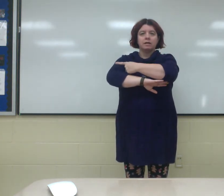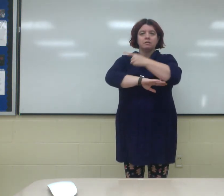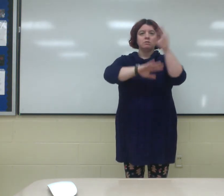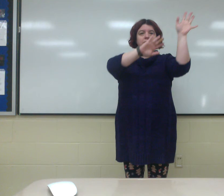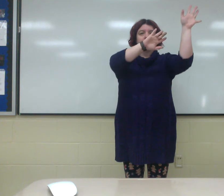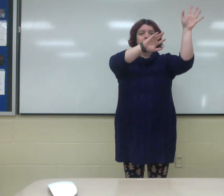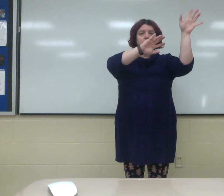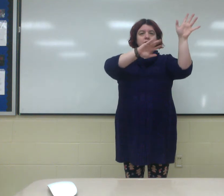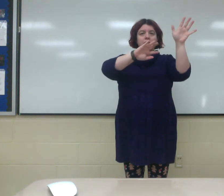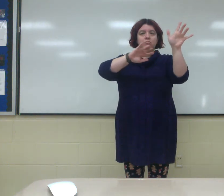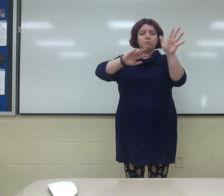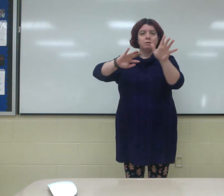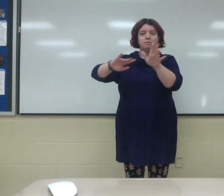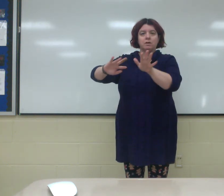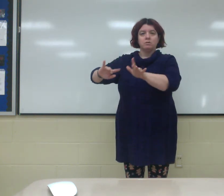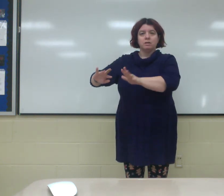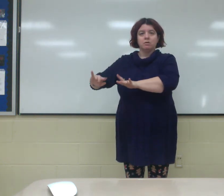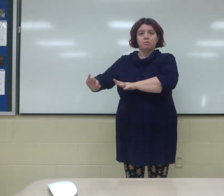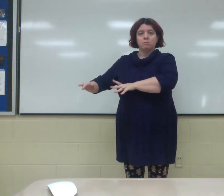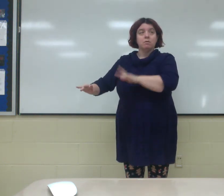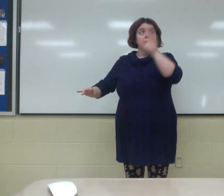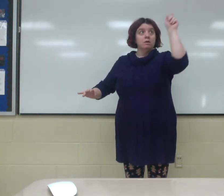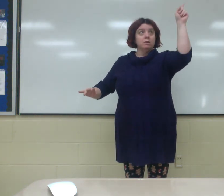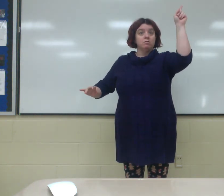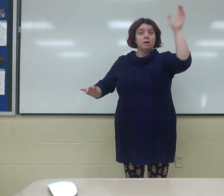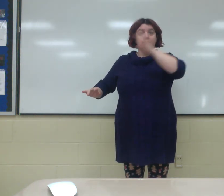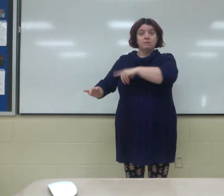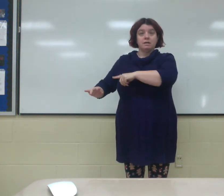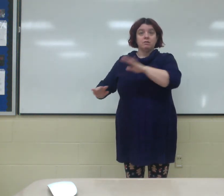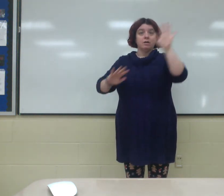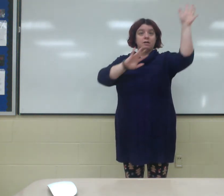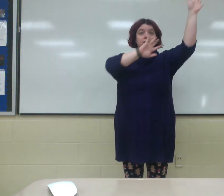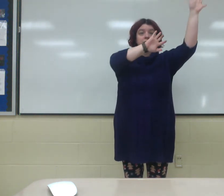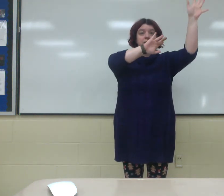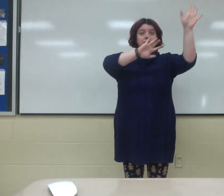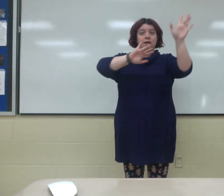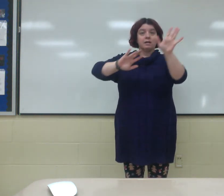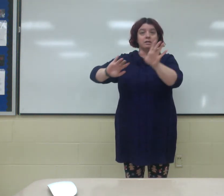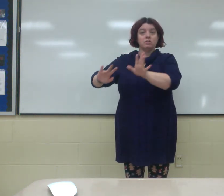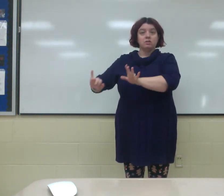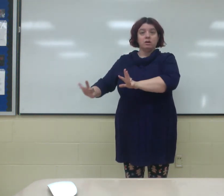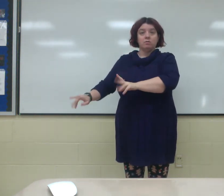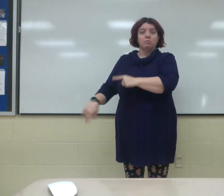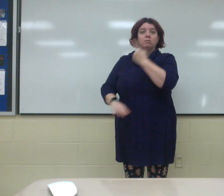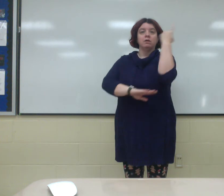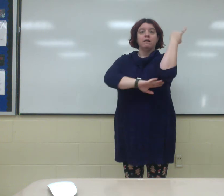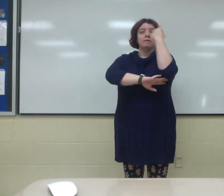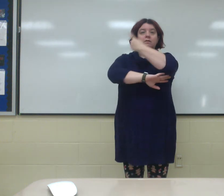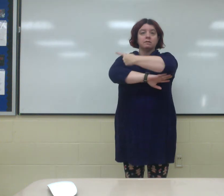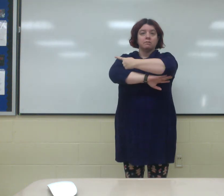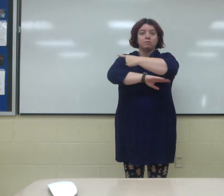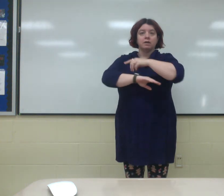So again, snow, spirit fingers that go from your dominant side to your non-dominant side diagonally. Snow, and then the sign for day.